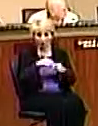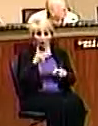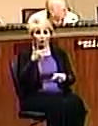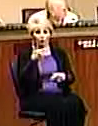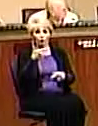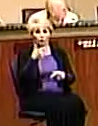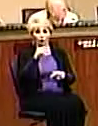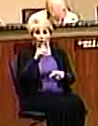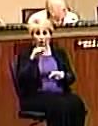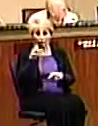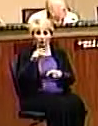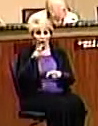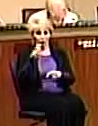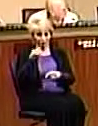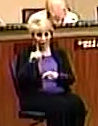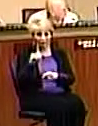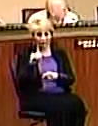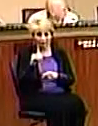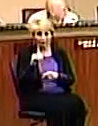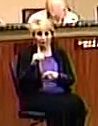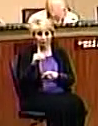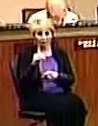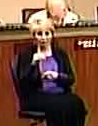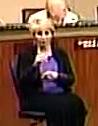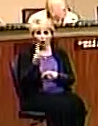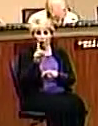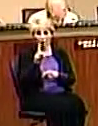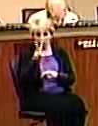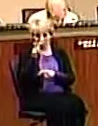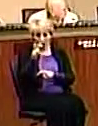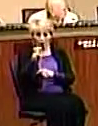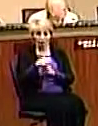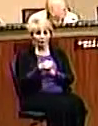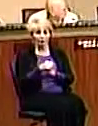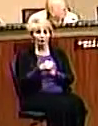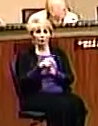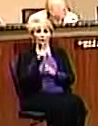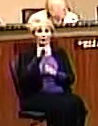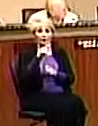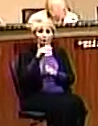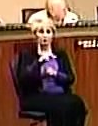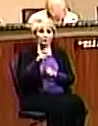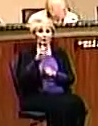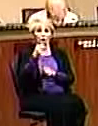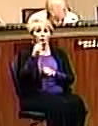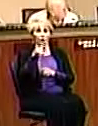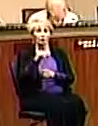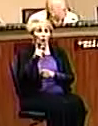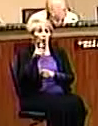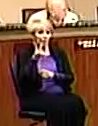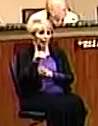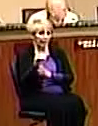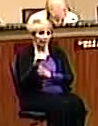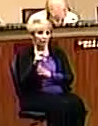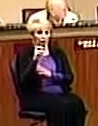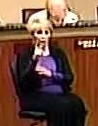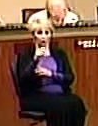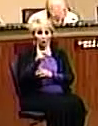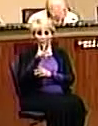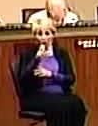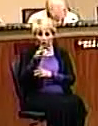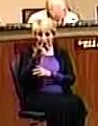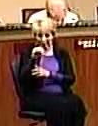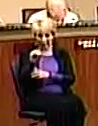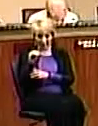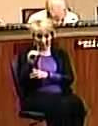Falls, $350. Granite Falls. Drexel, $200. Lincolnton, $300. Shelby, $180. Newton,